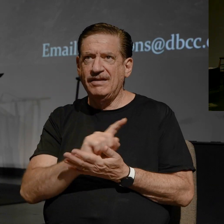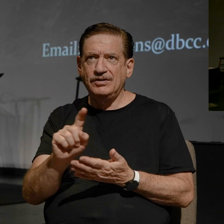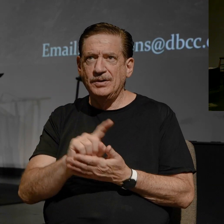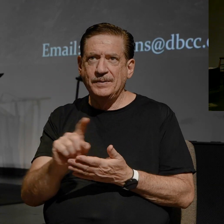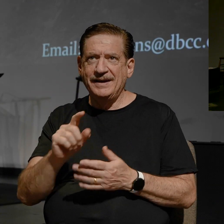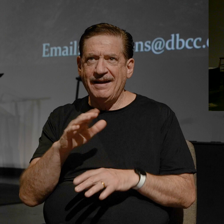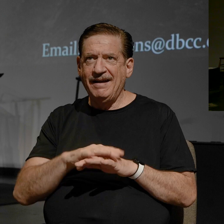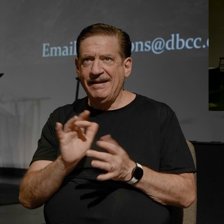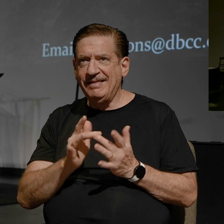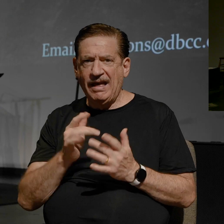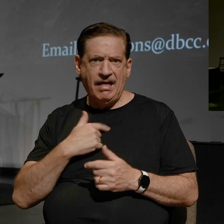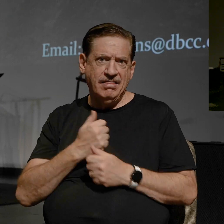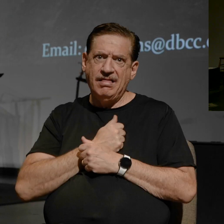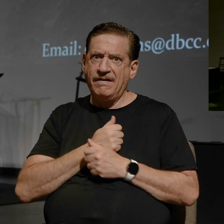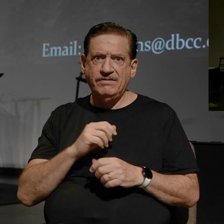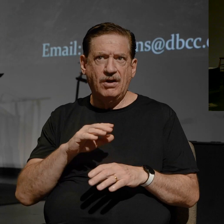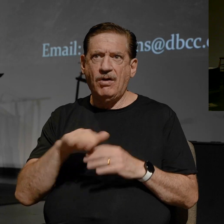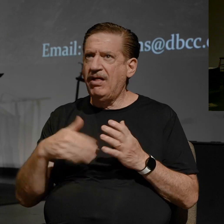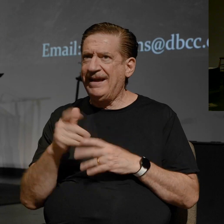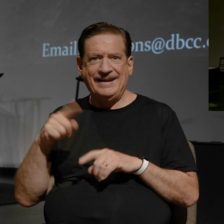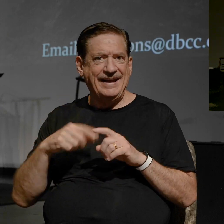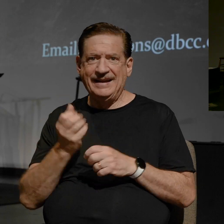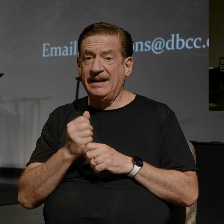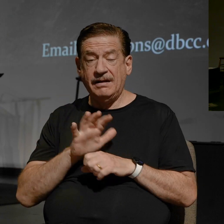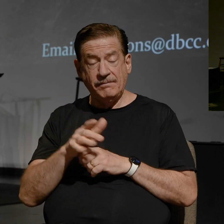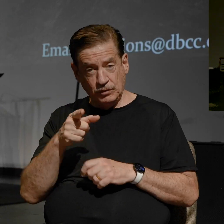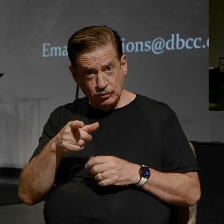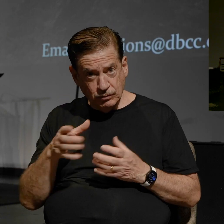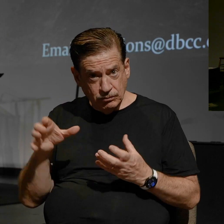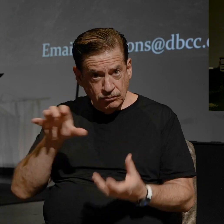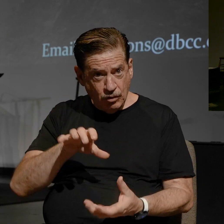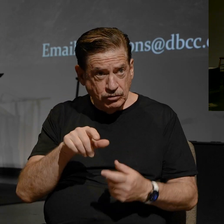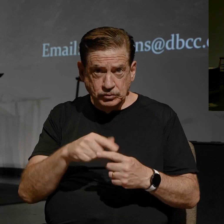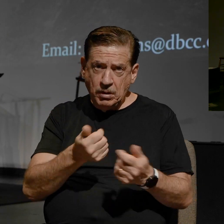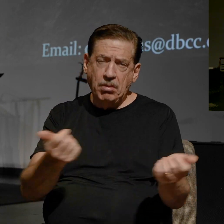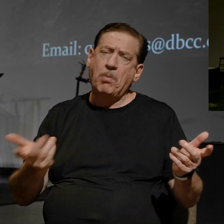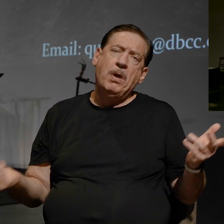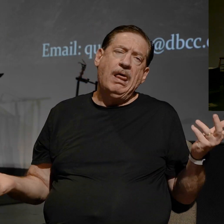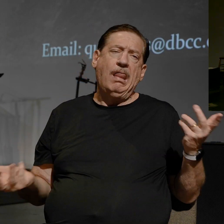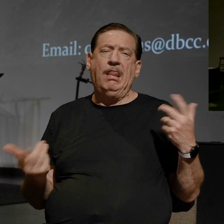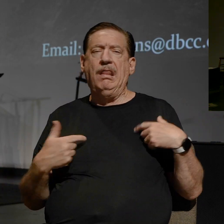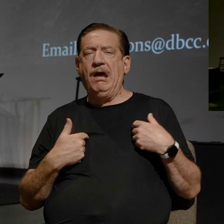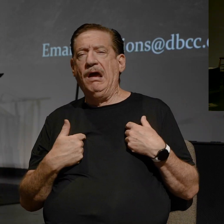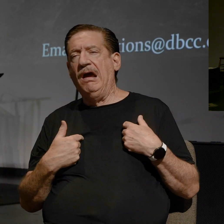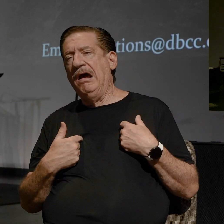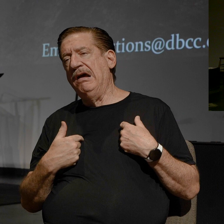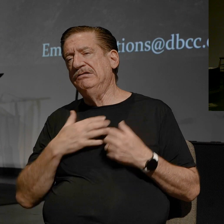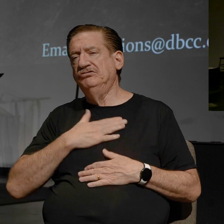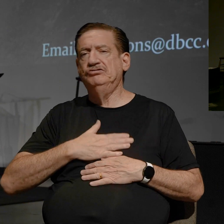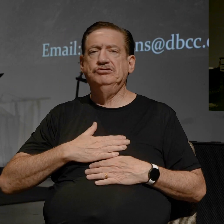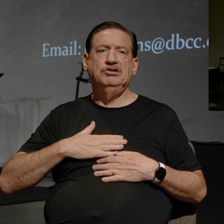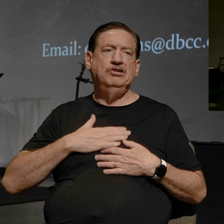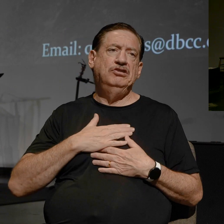I love it all. I can't get enough. Are you pouring in any others? Well, you know,